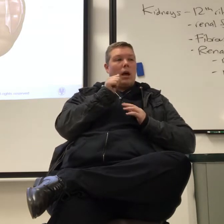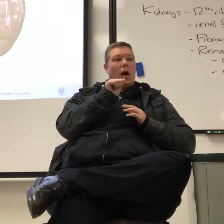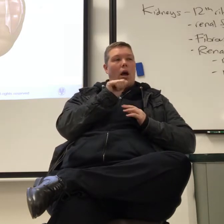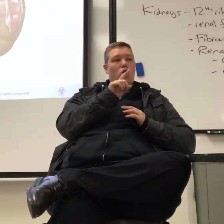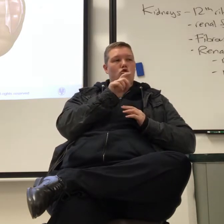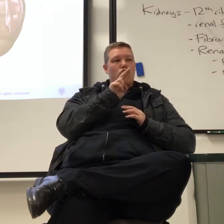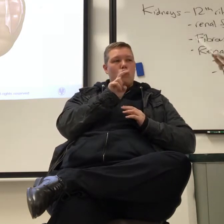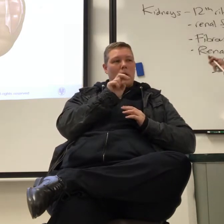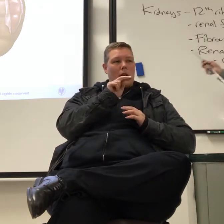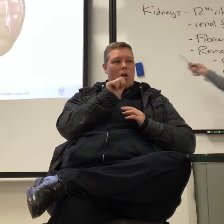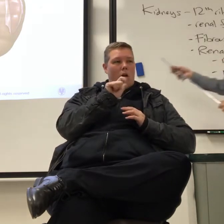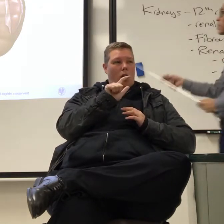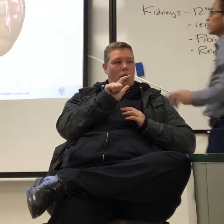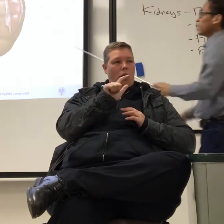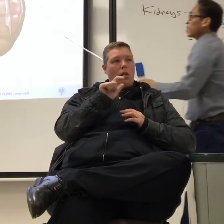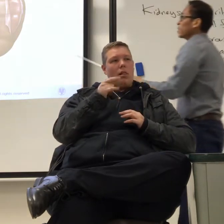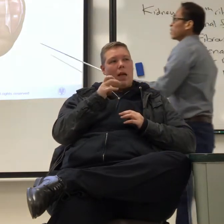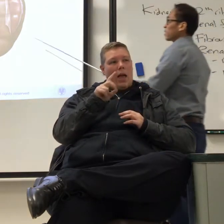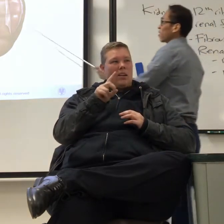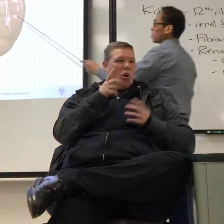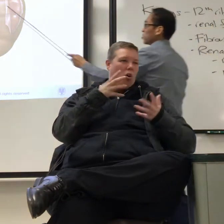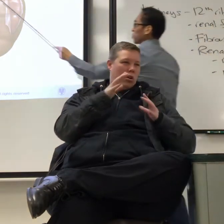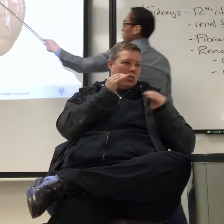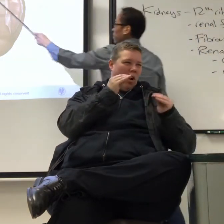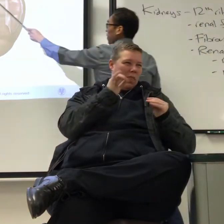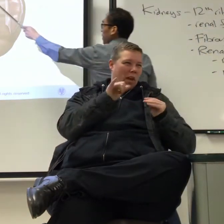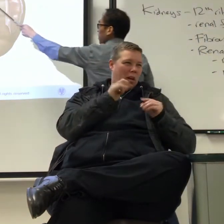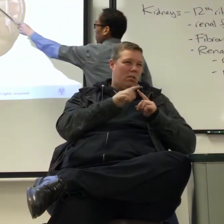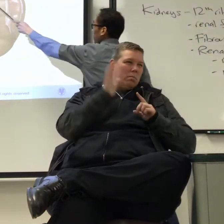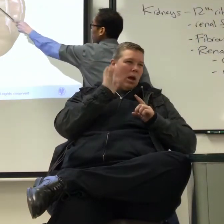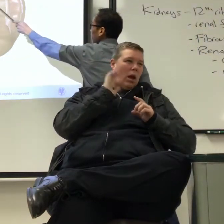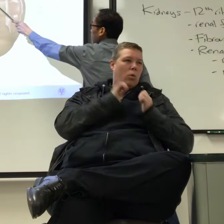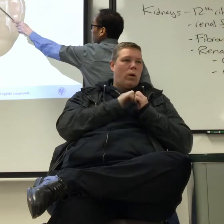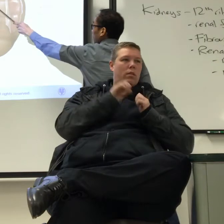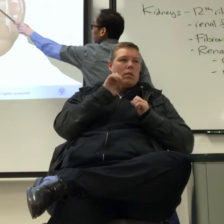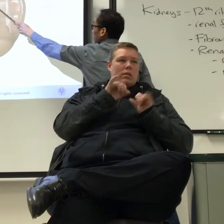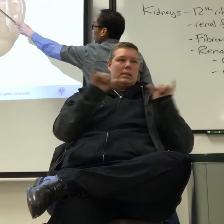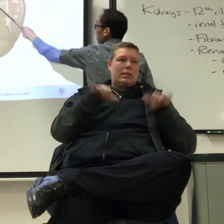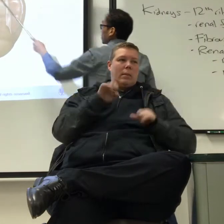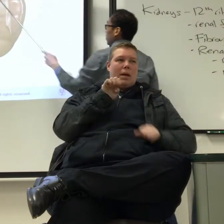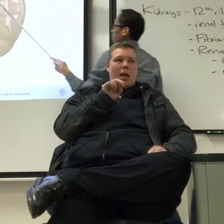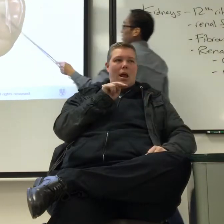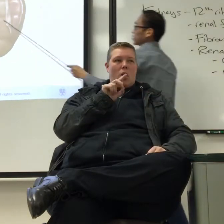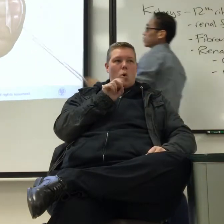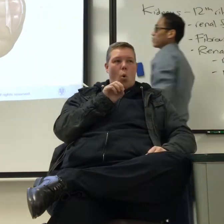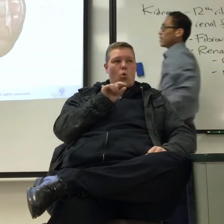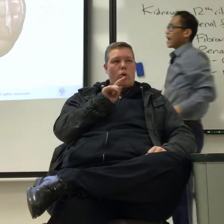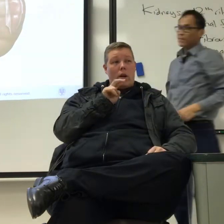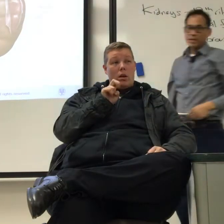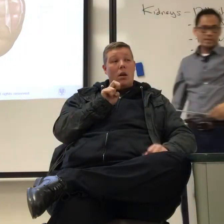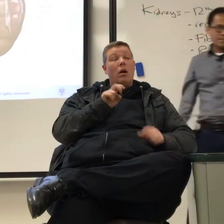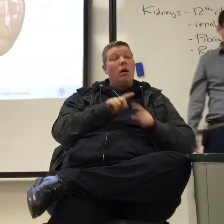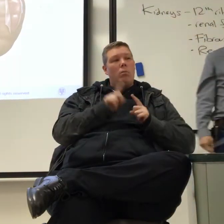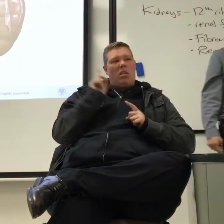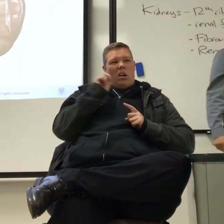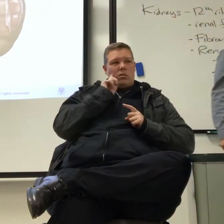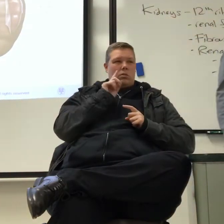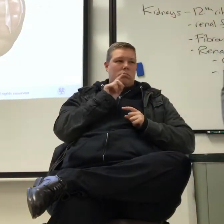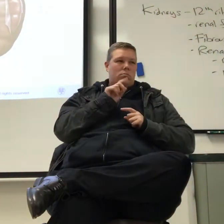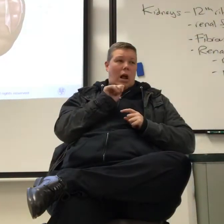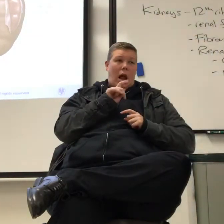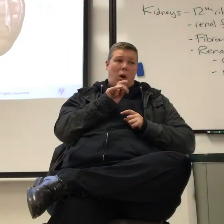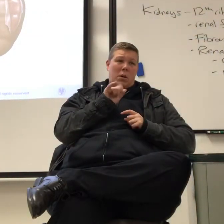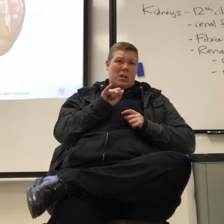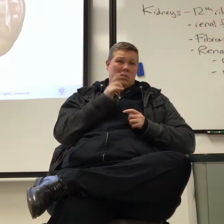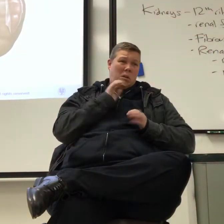teach that because I already did for endocrine. They call it suprarenal gland here. So in terms of anatomy, it's not much to look at.